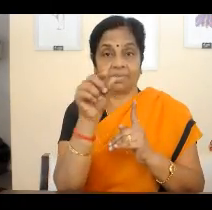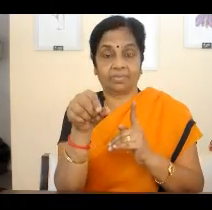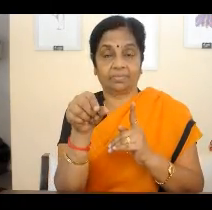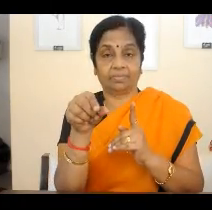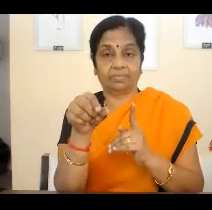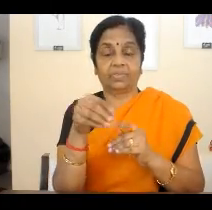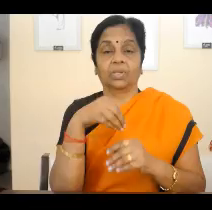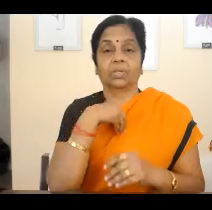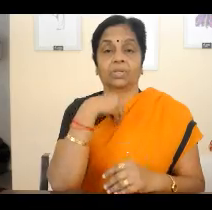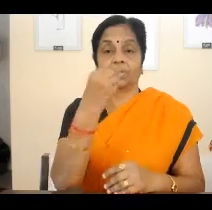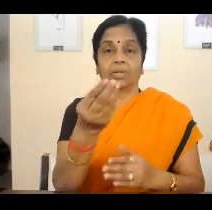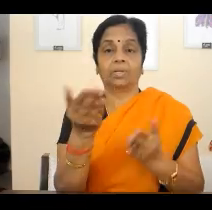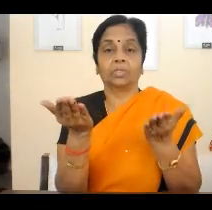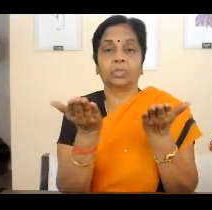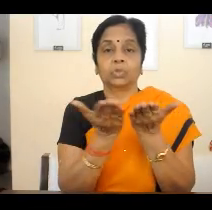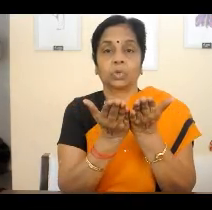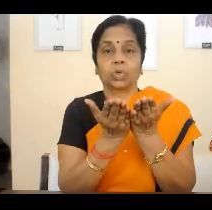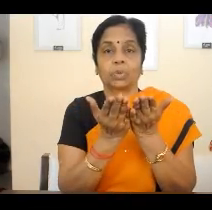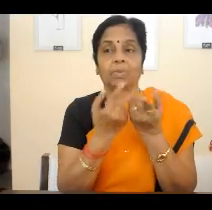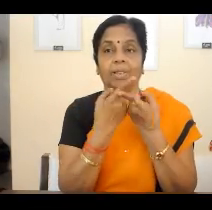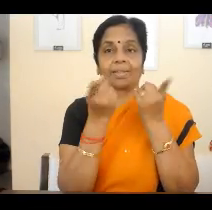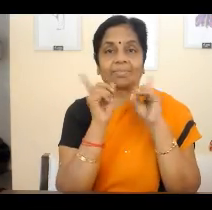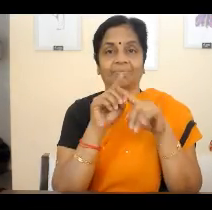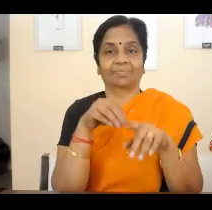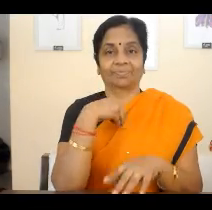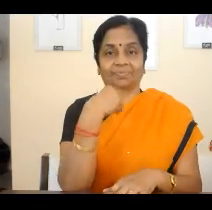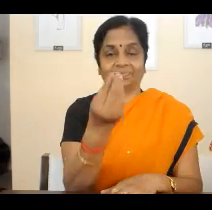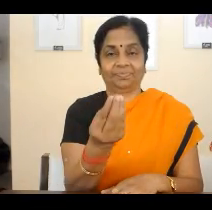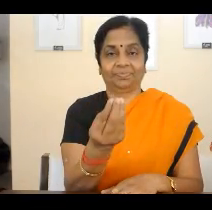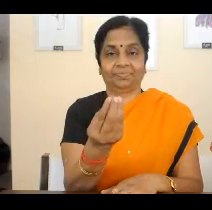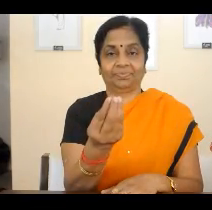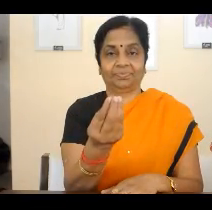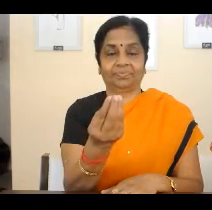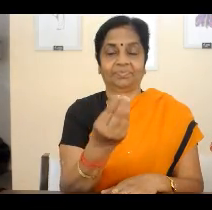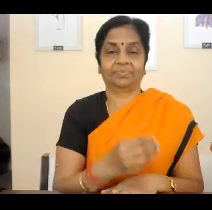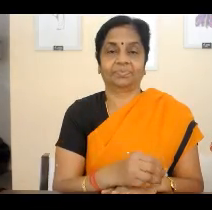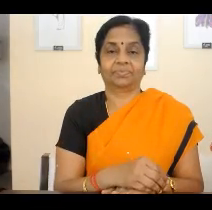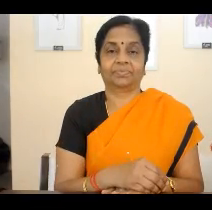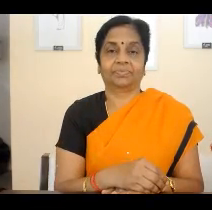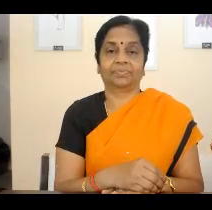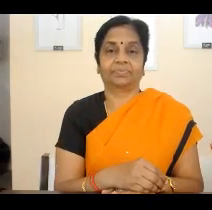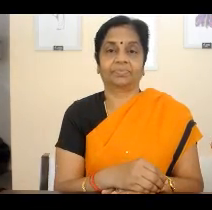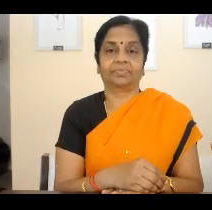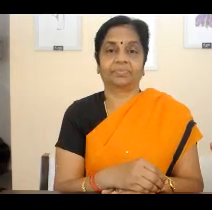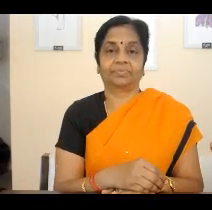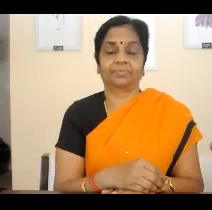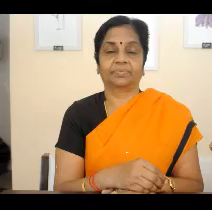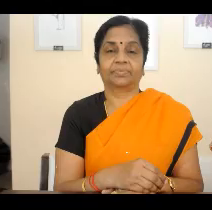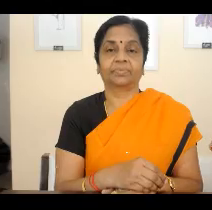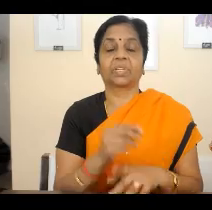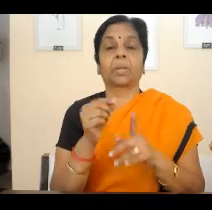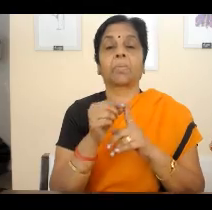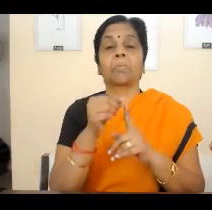to give suitable employment. provisions for